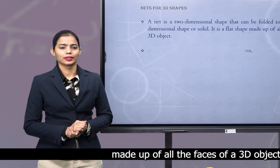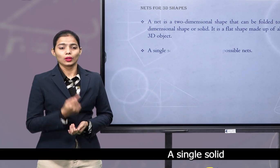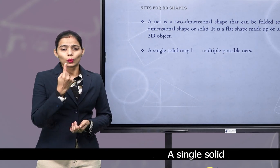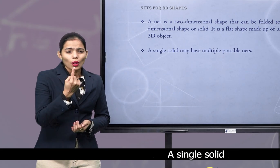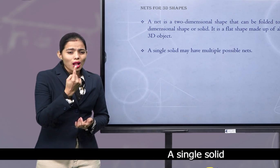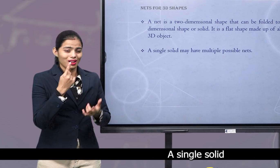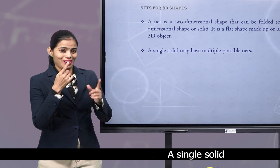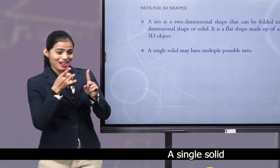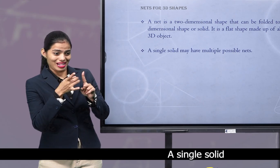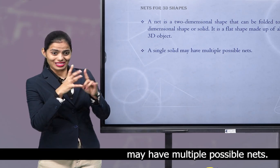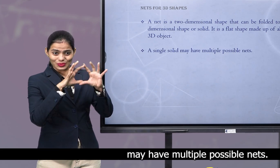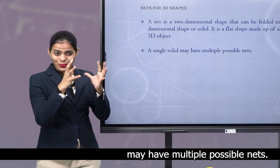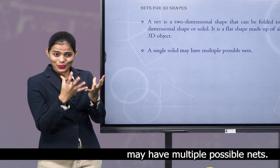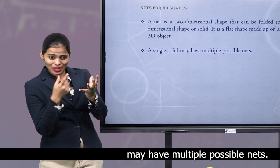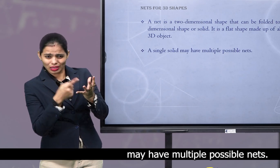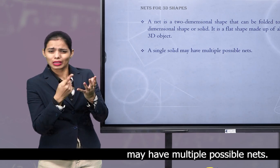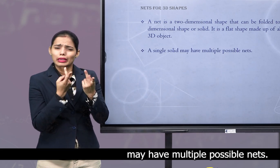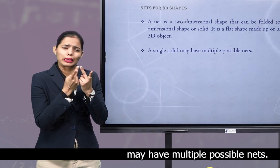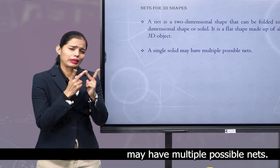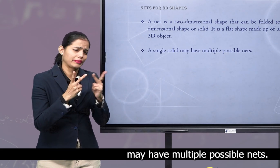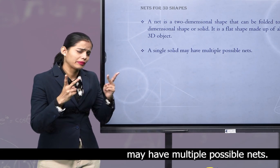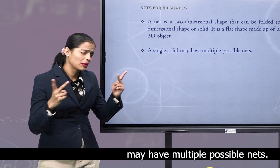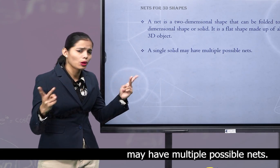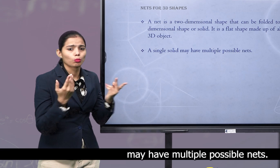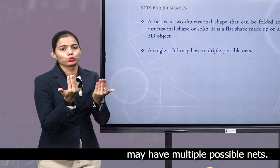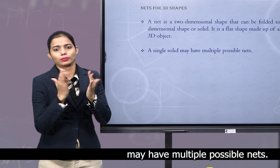A single solid may have multiple possible nets.